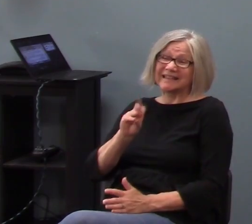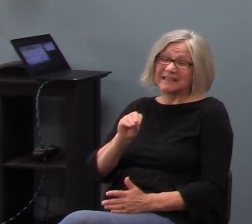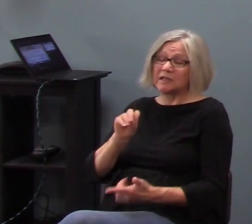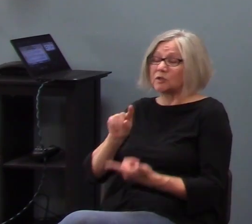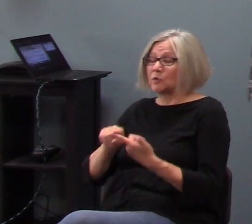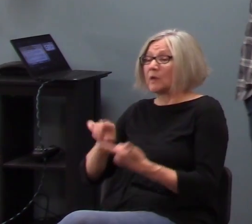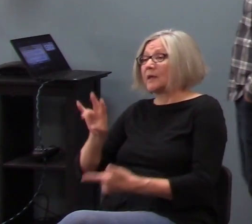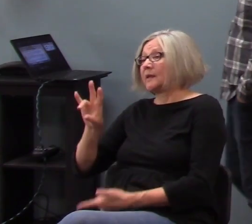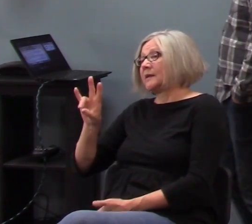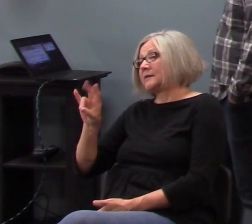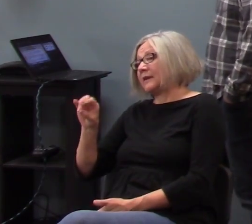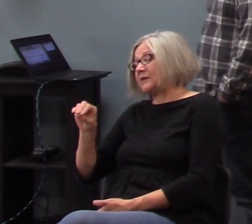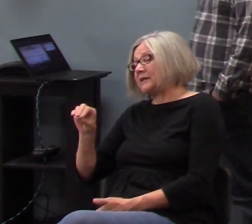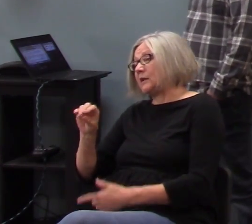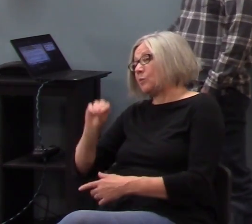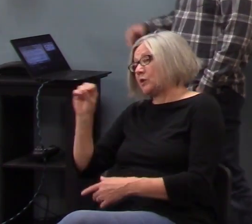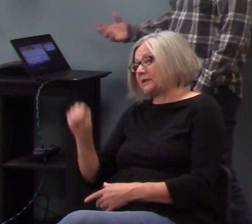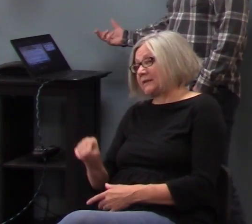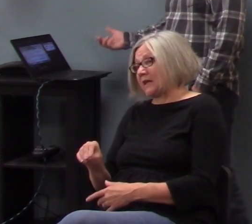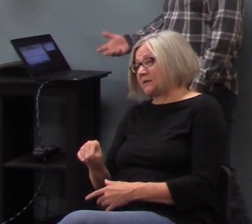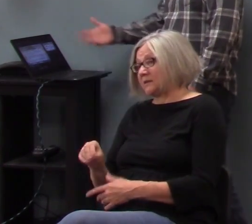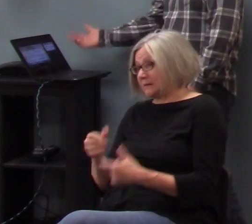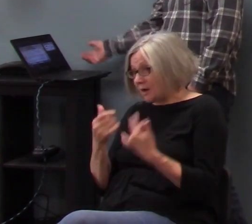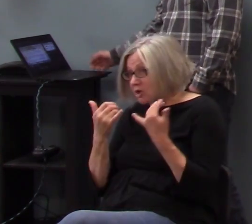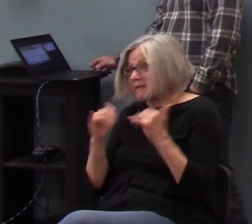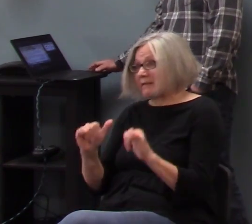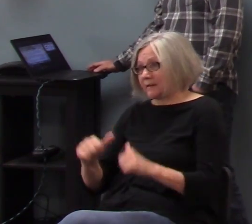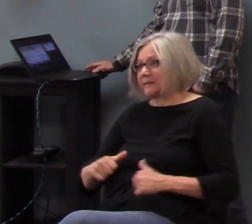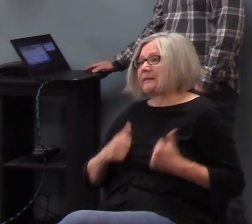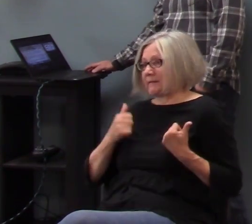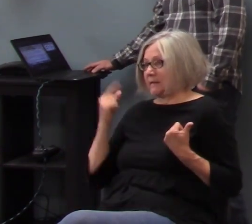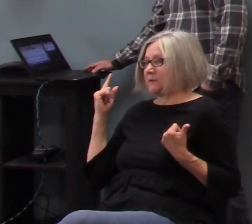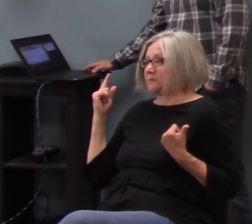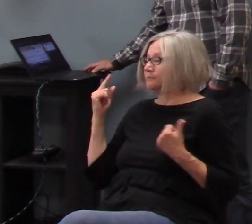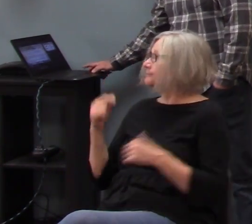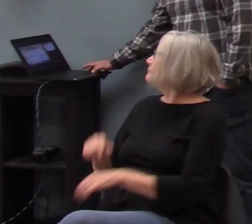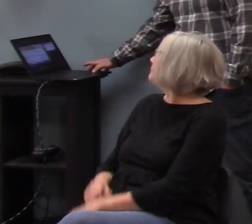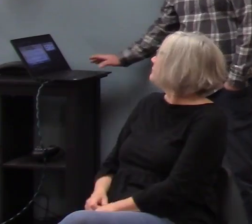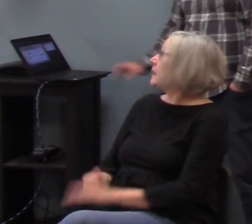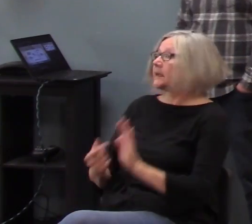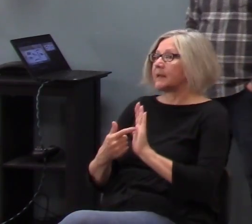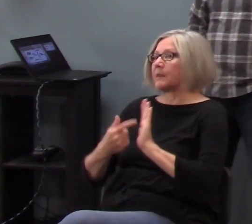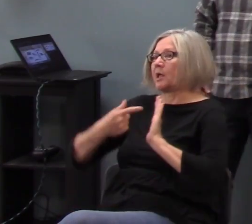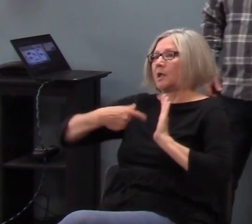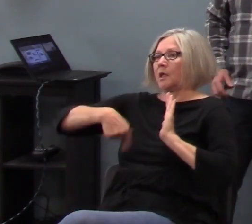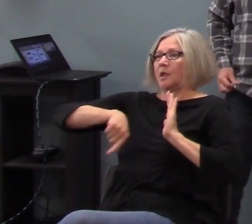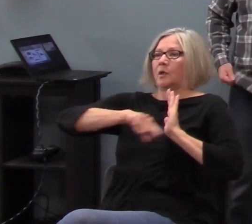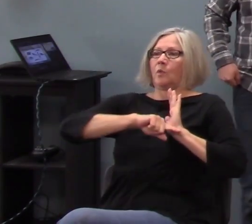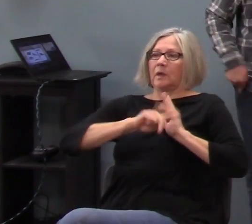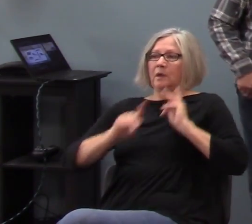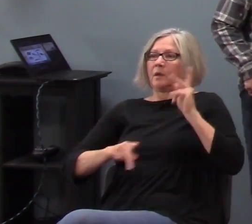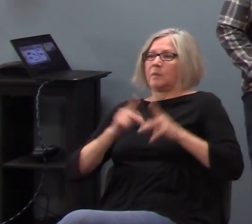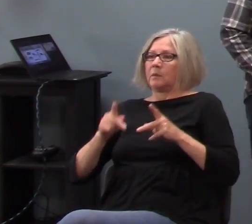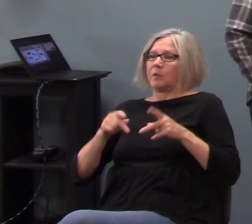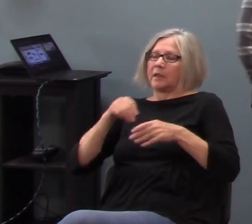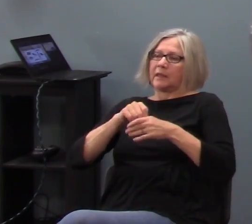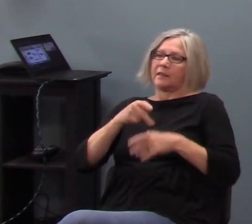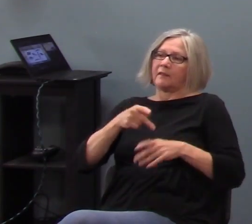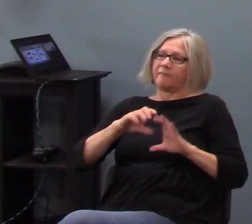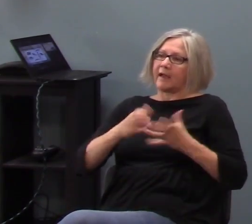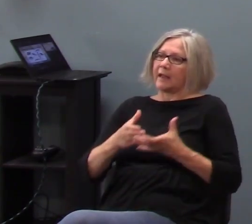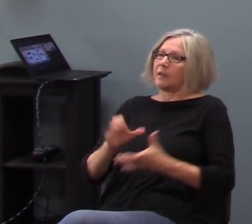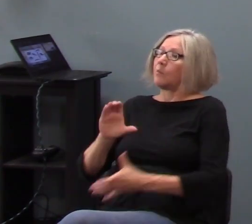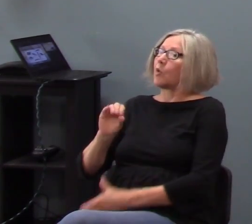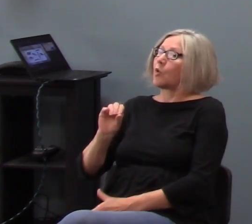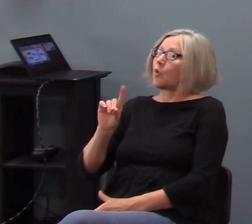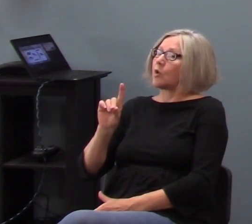that have ever existed. Okay, so an example of a phylum, just so you can get an idea of it, we belong to the phylum Chordata, and